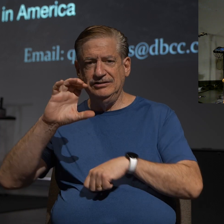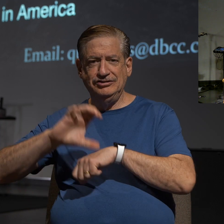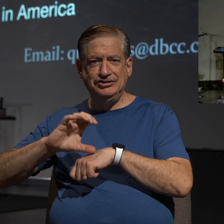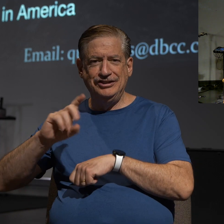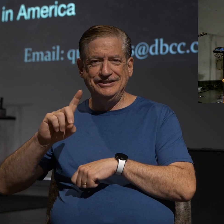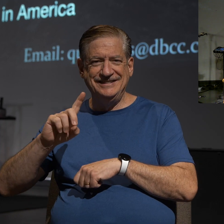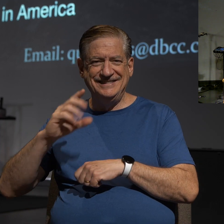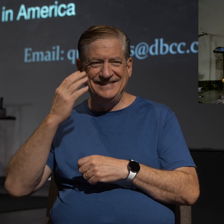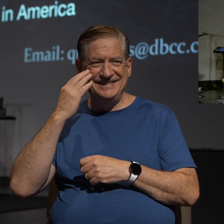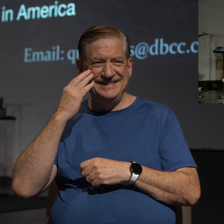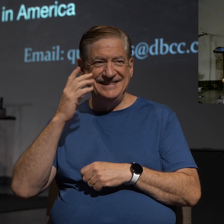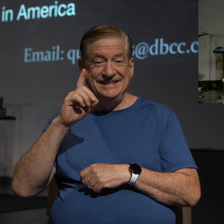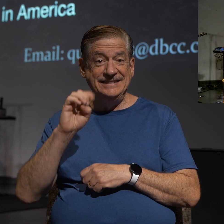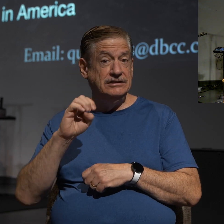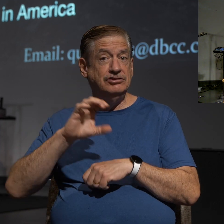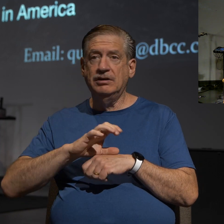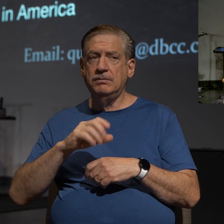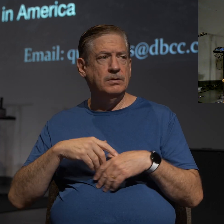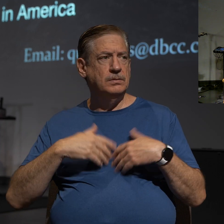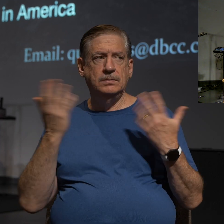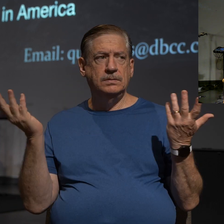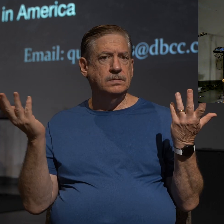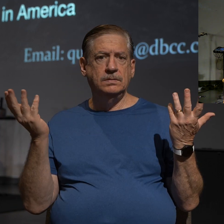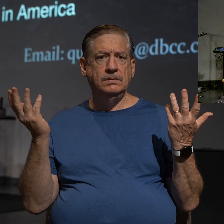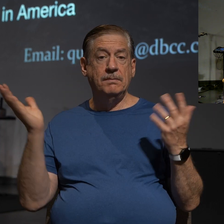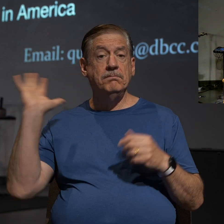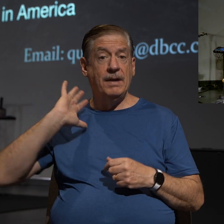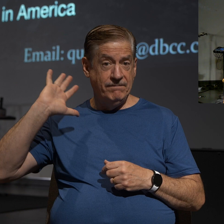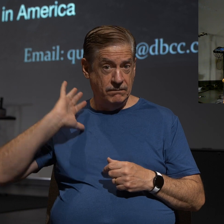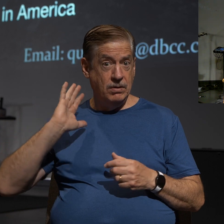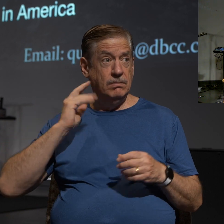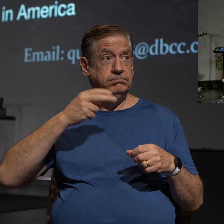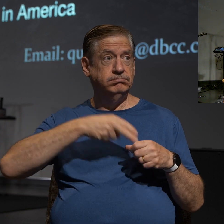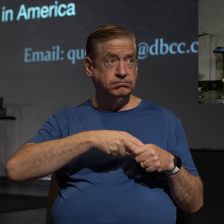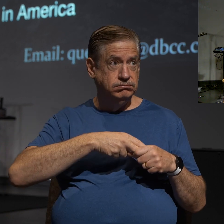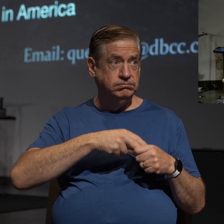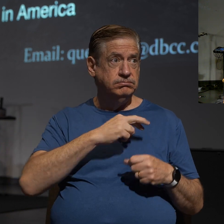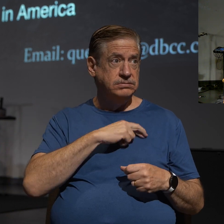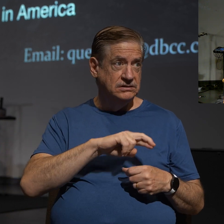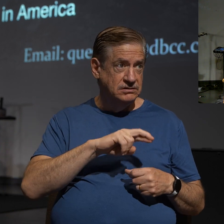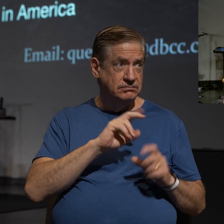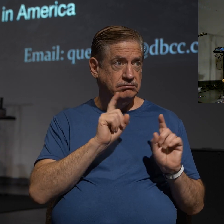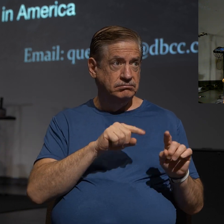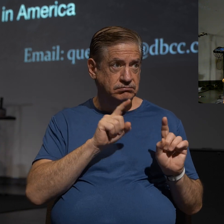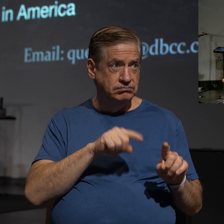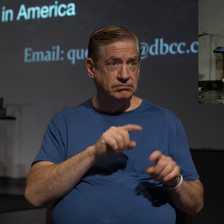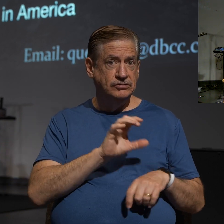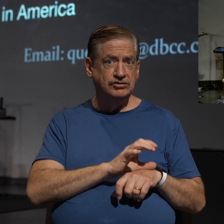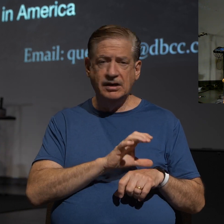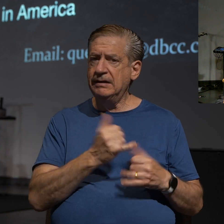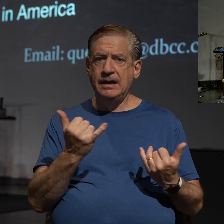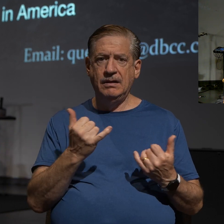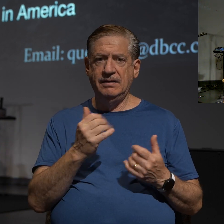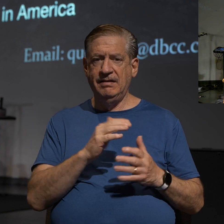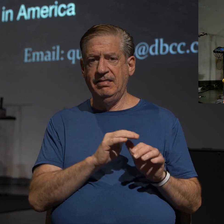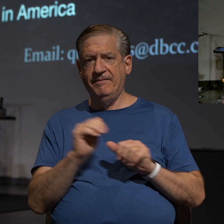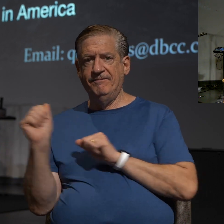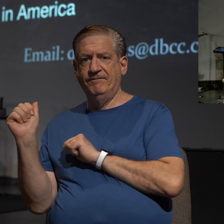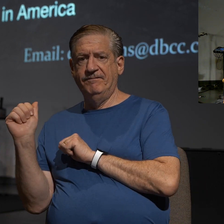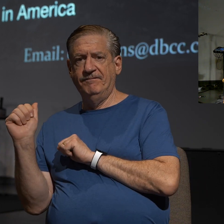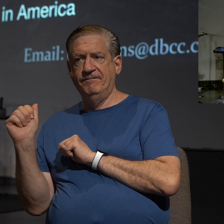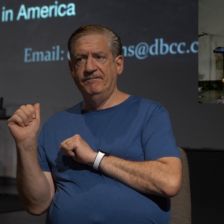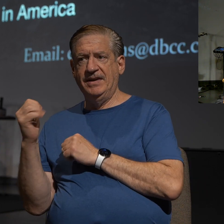De-churched. They were once part of a religious organization. They once attended church regularly, and now they have left.